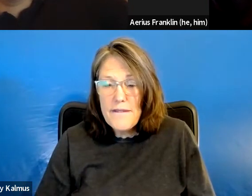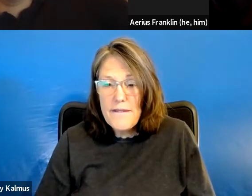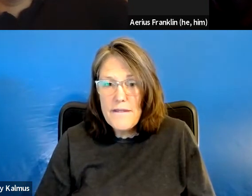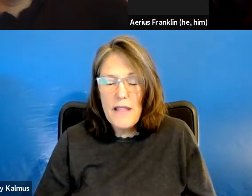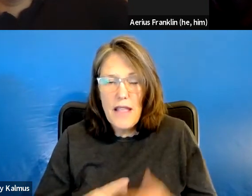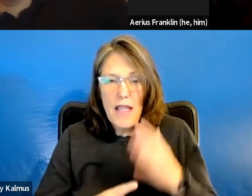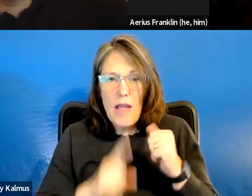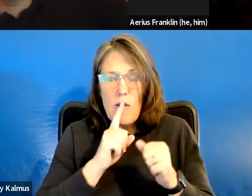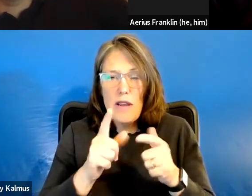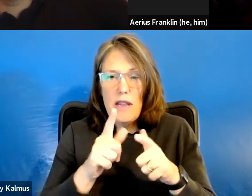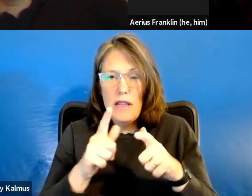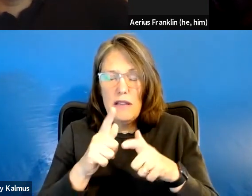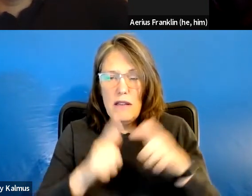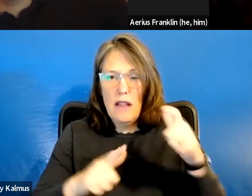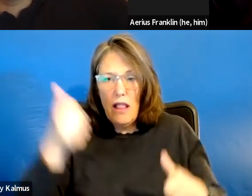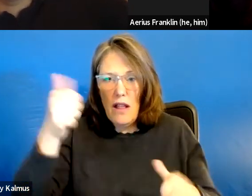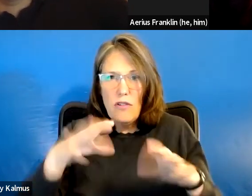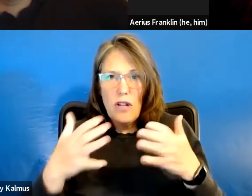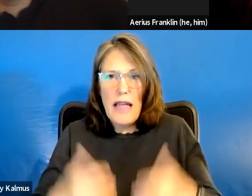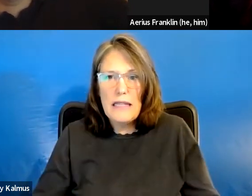What is larger class?